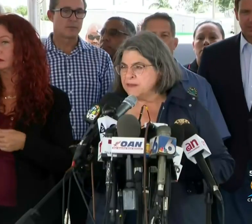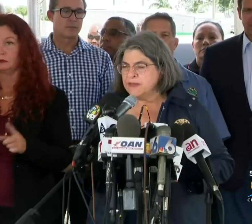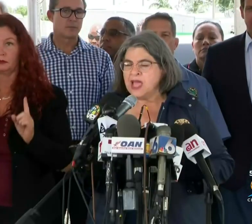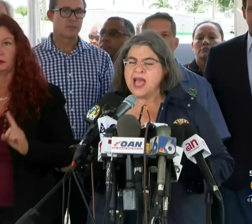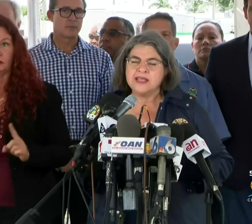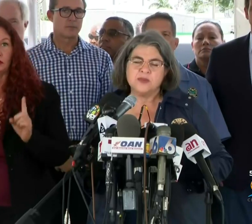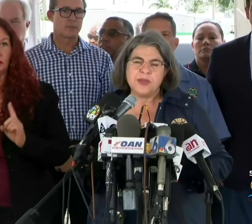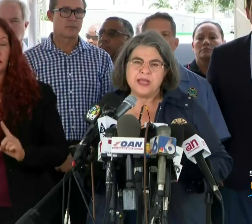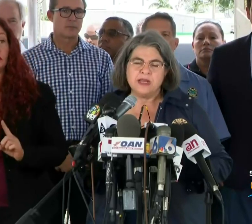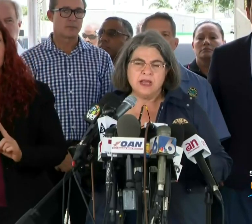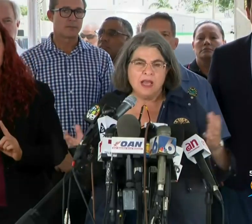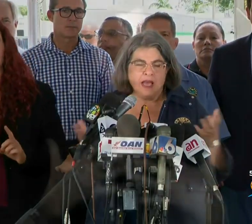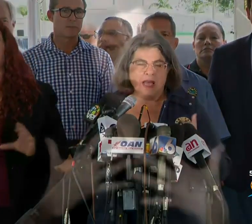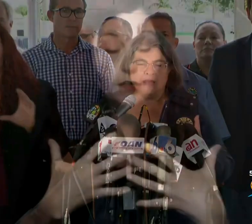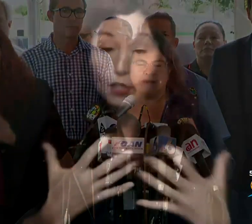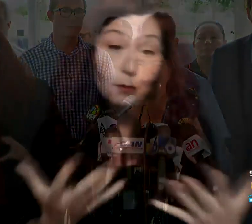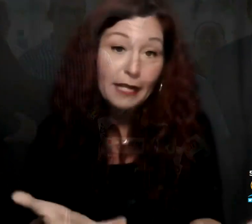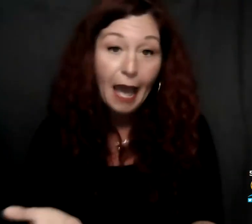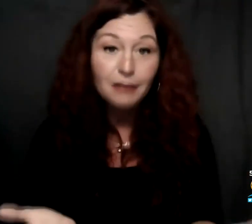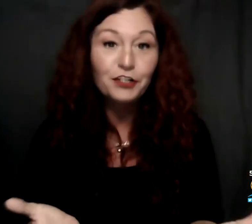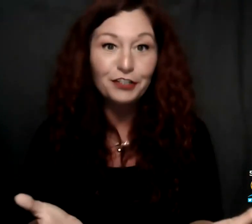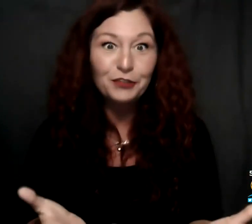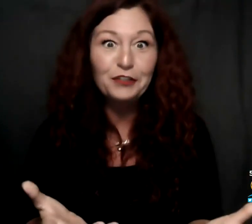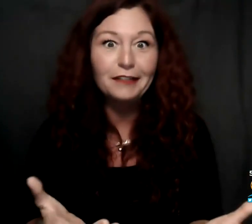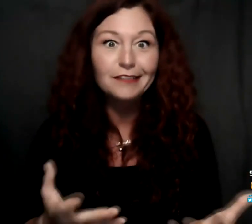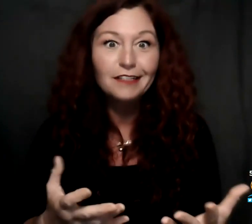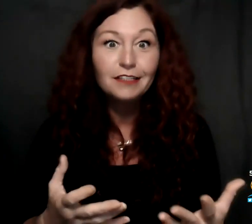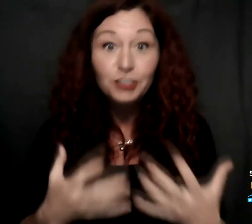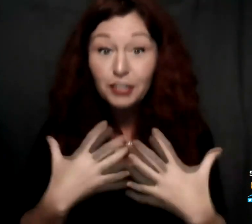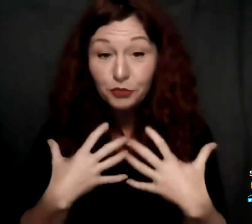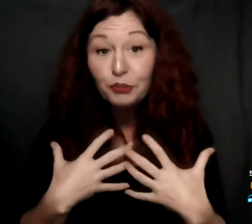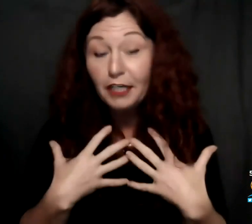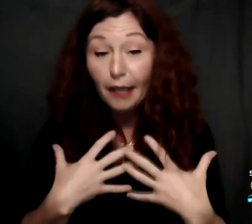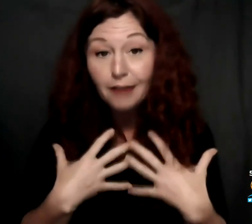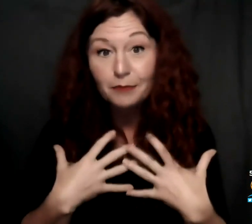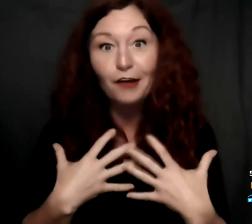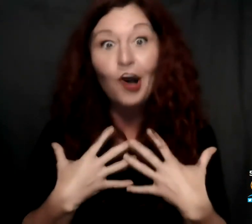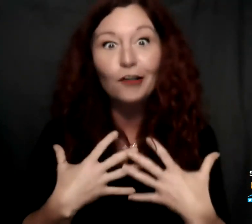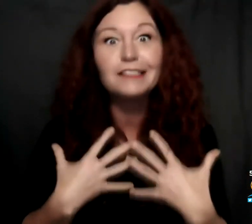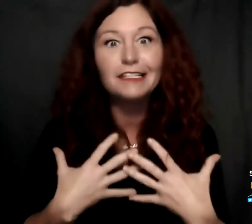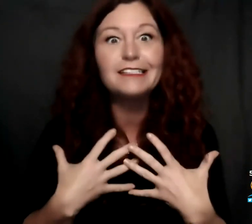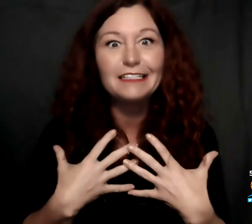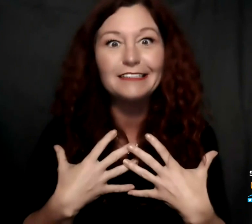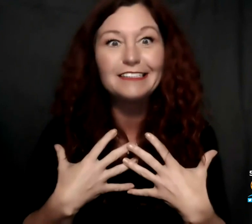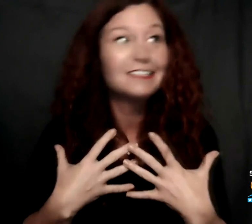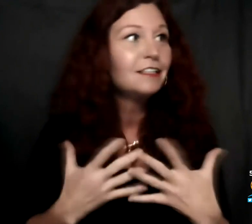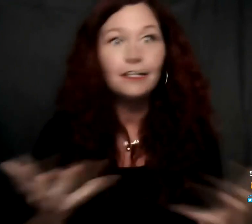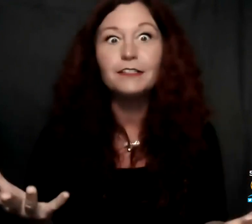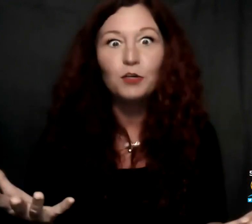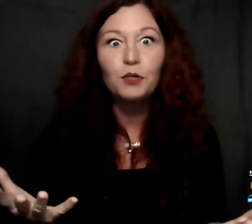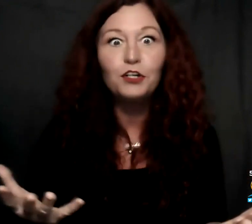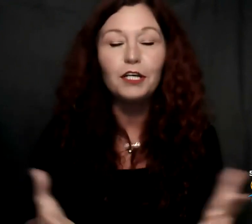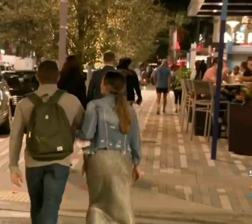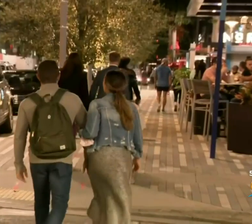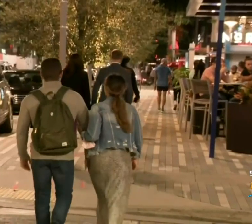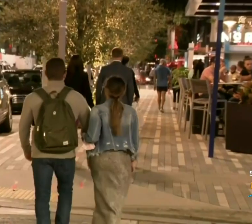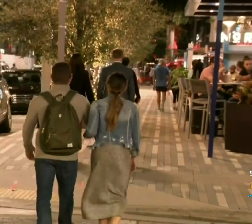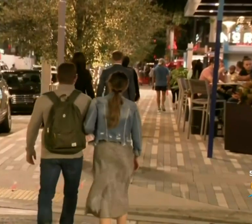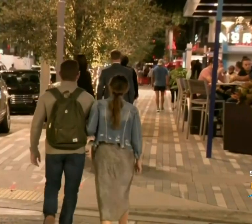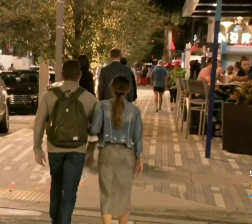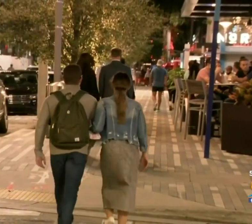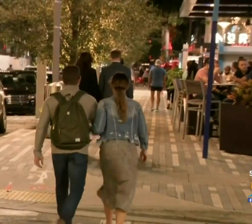DURING THE SURF-SIDE PRESS CONFERENCES. NOBODY ASKED HER TO DO THIS. SHE TRULY CARES ABOUT ALL THE CITIZENS IN THIS COMMUNITY.